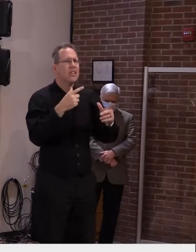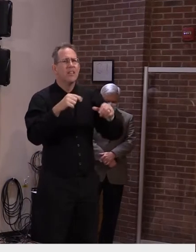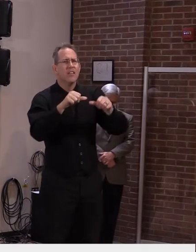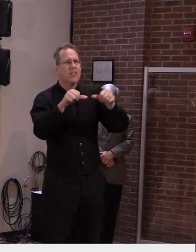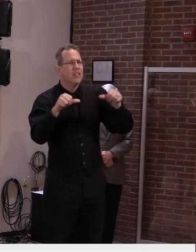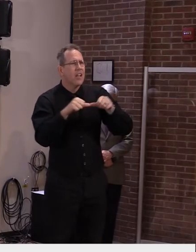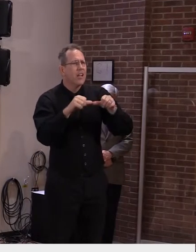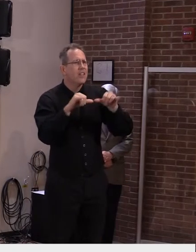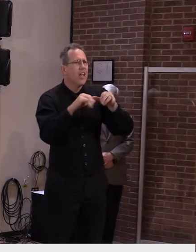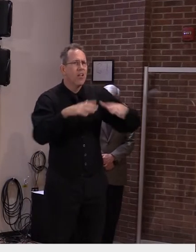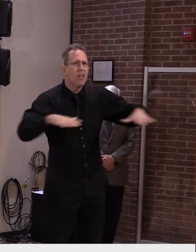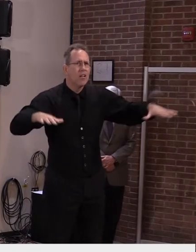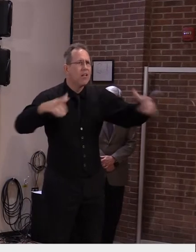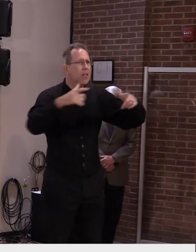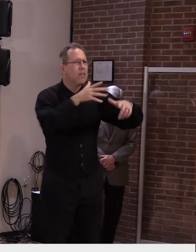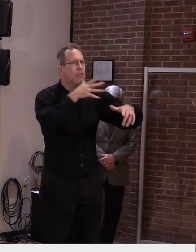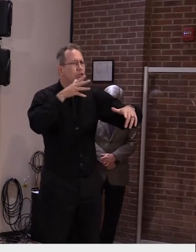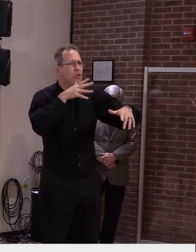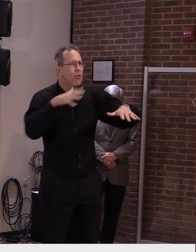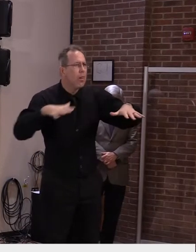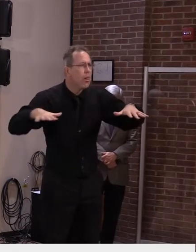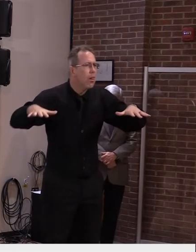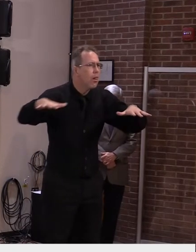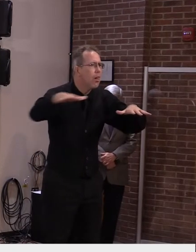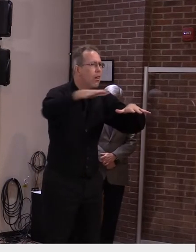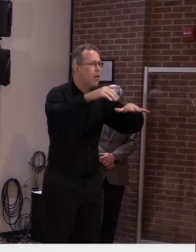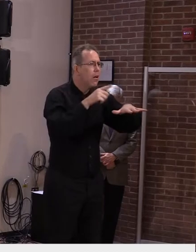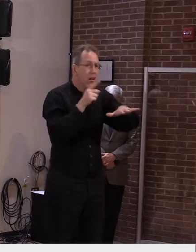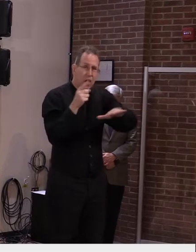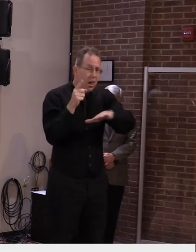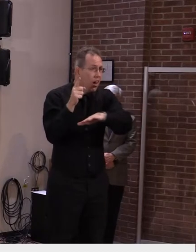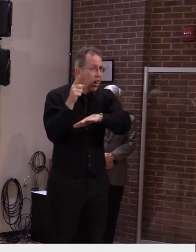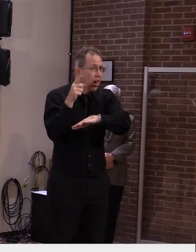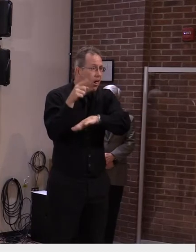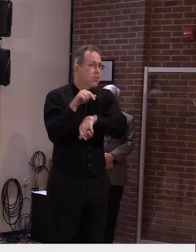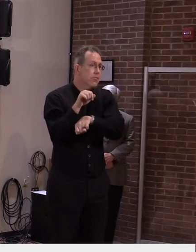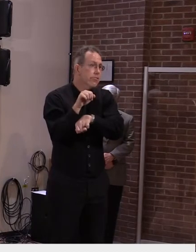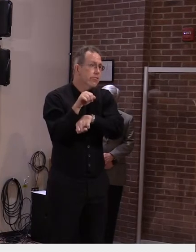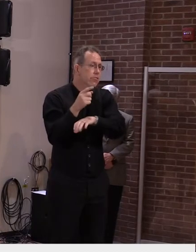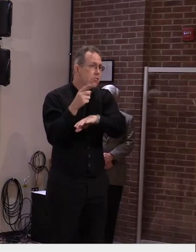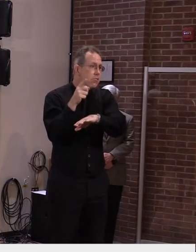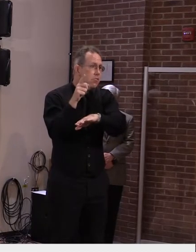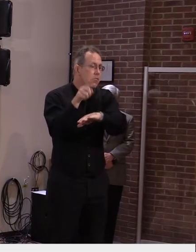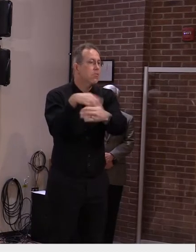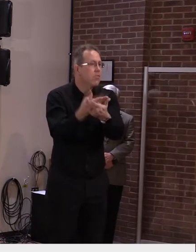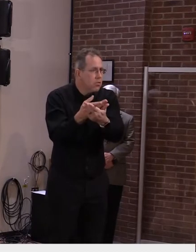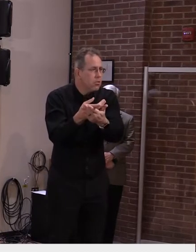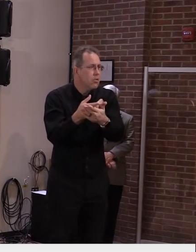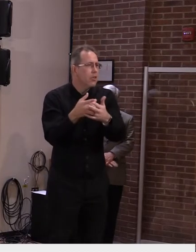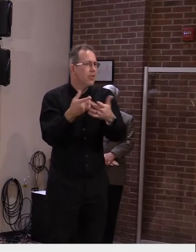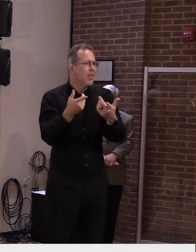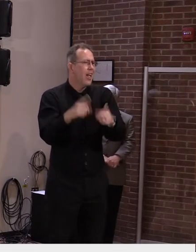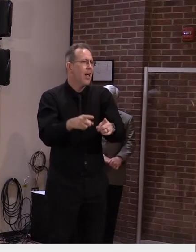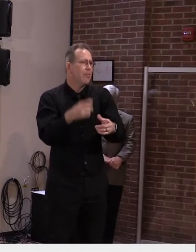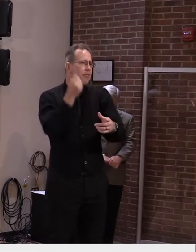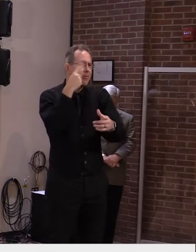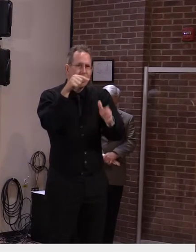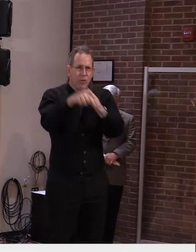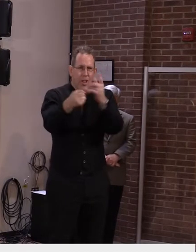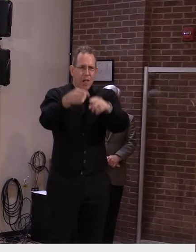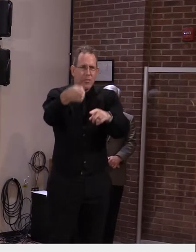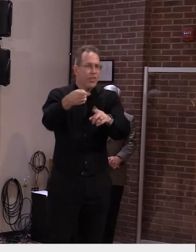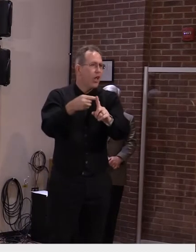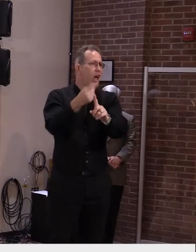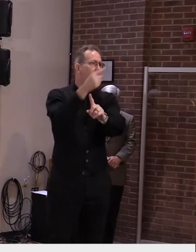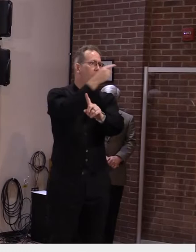And 30 minutes is not ideal, but is not unheard of even in the case of a major event. It sometimes takes that